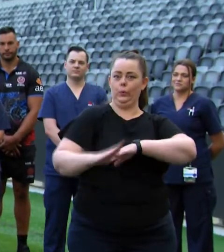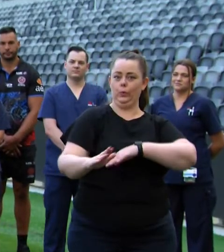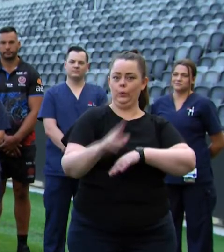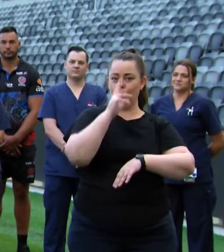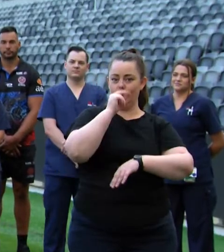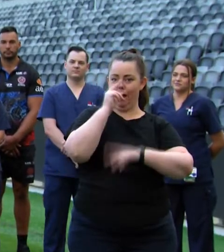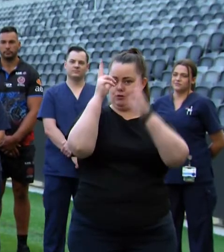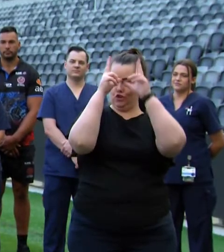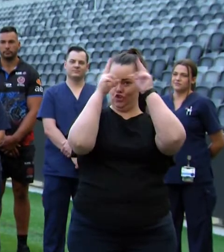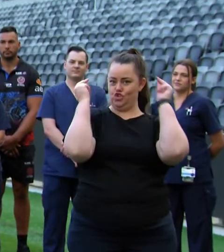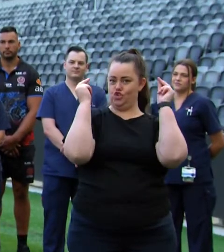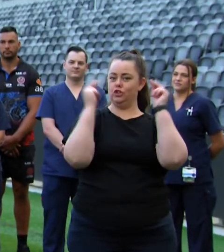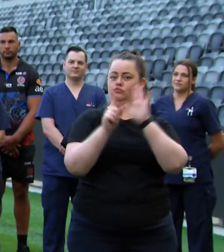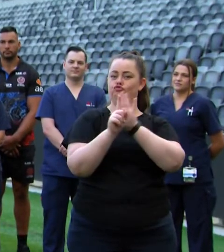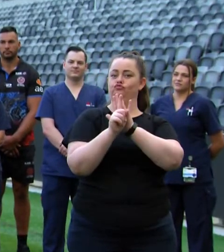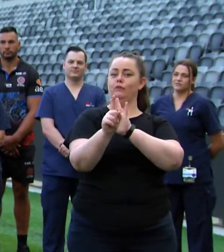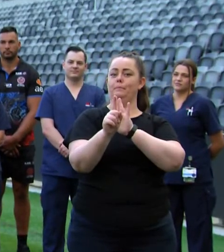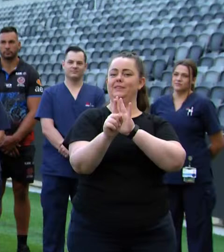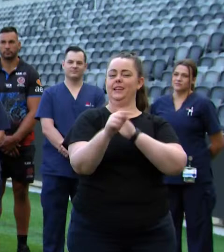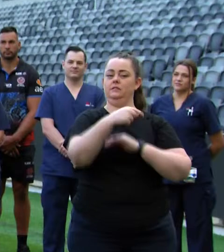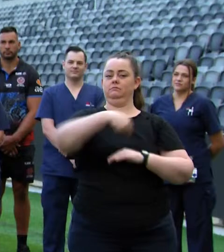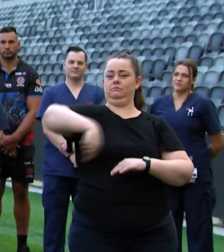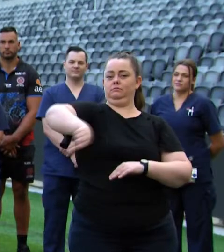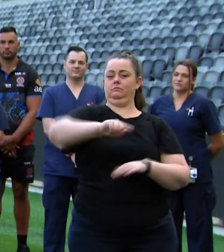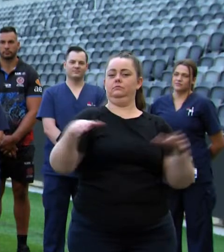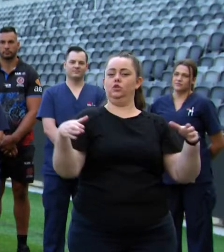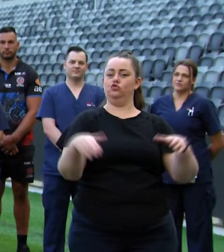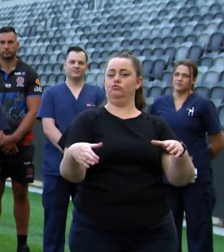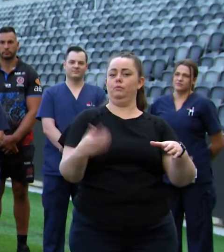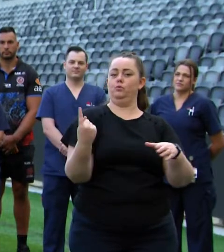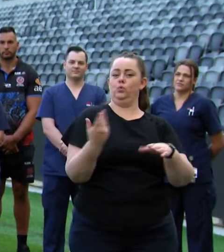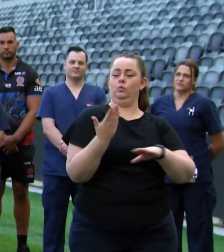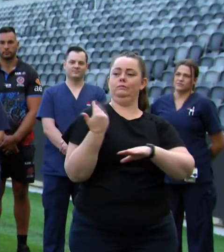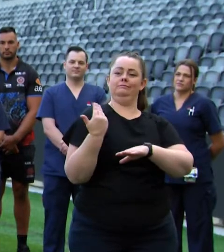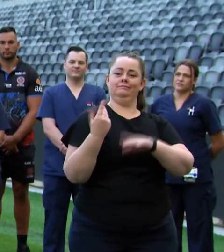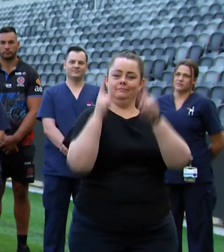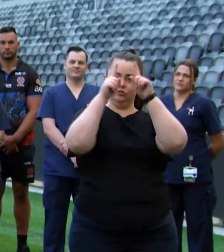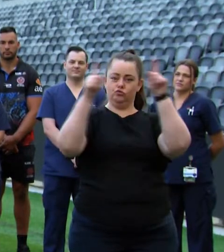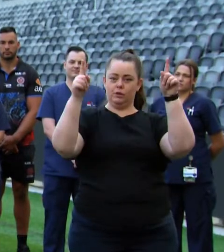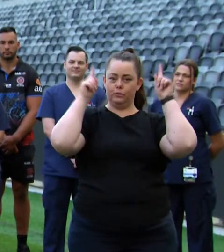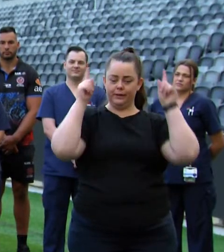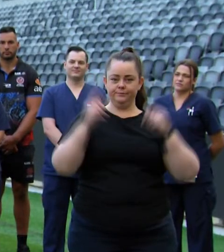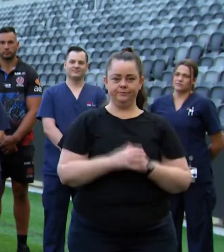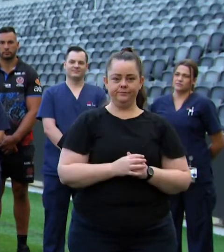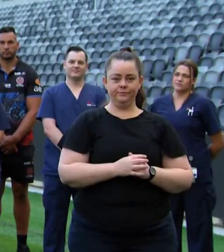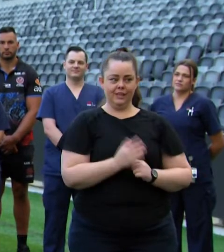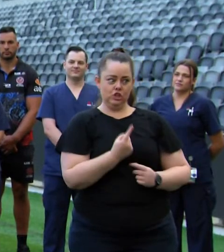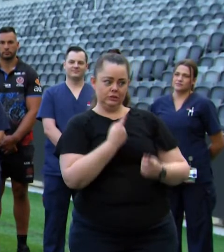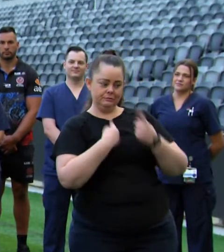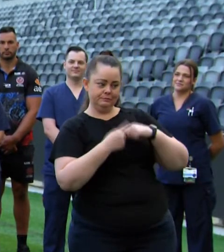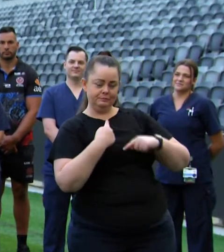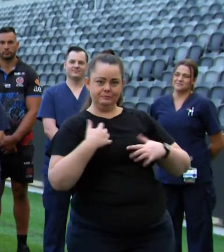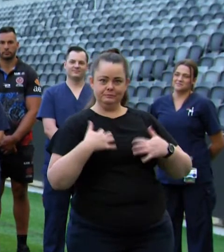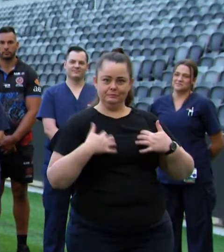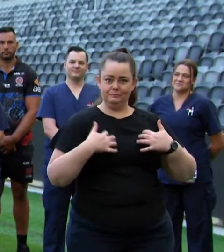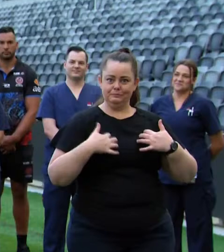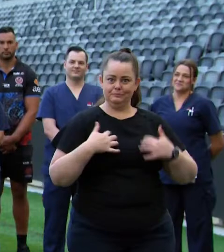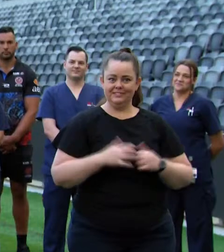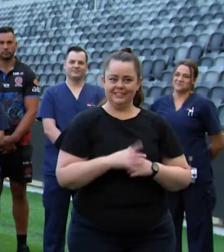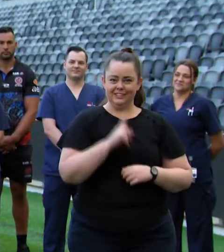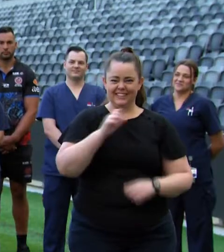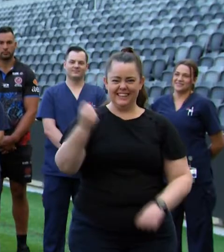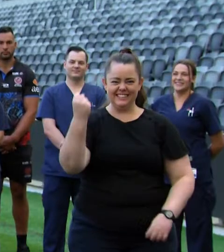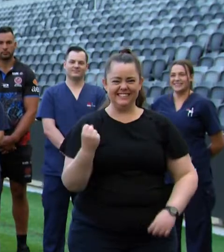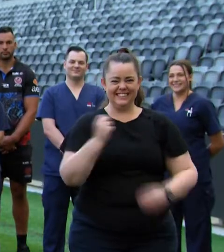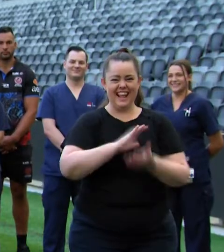nurses that is representative of the 2,800 nurses, and she just said to me there's a lot of excitement. I think the expression was hell